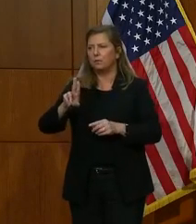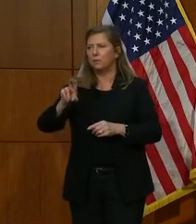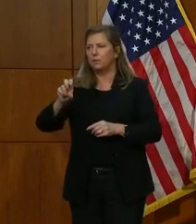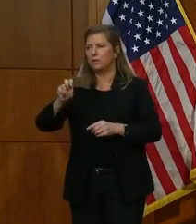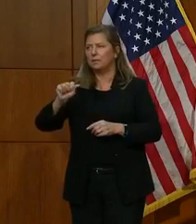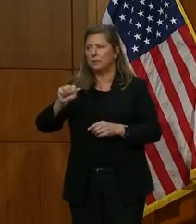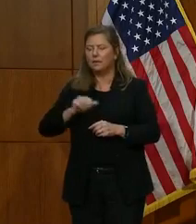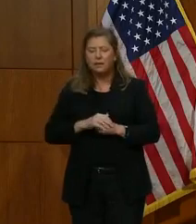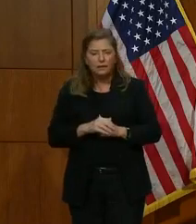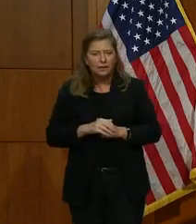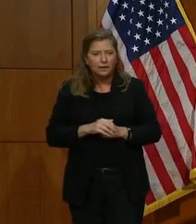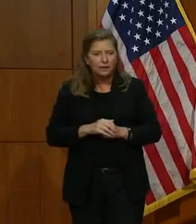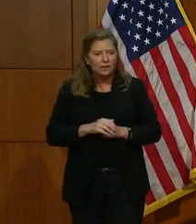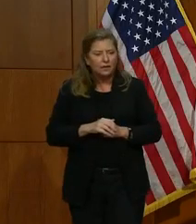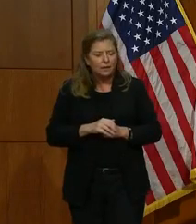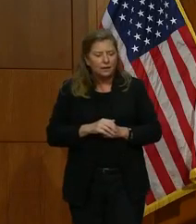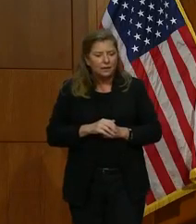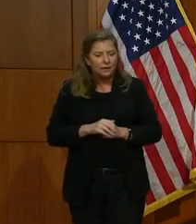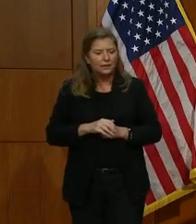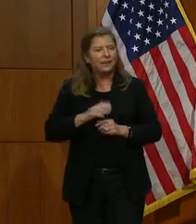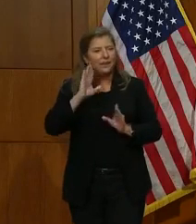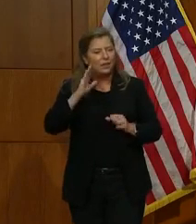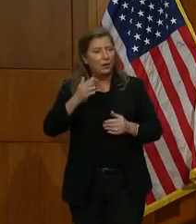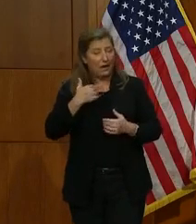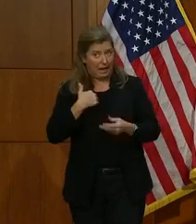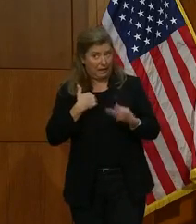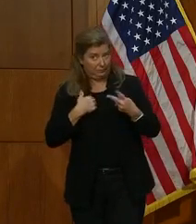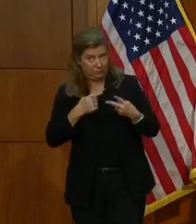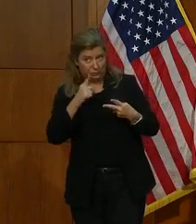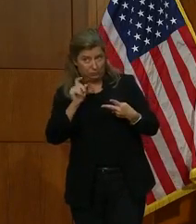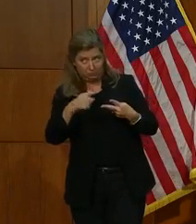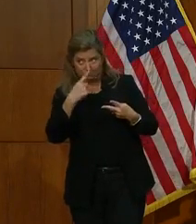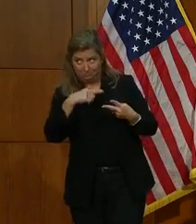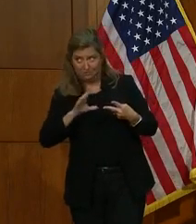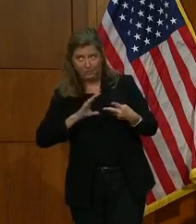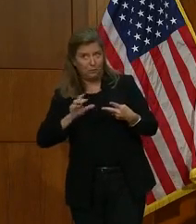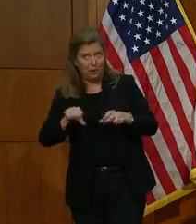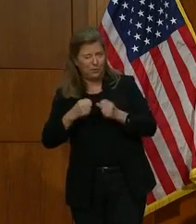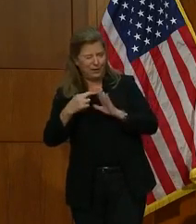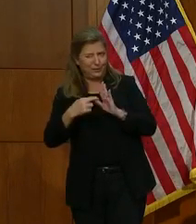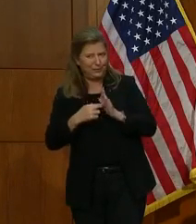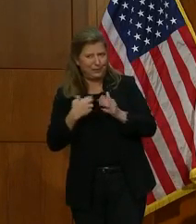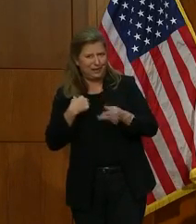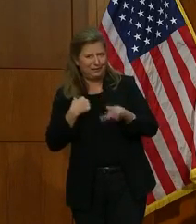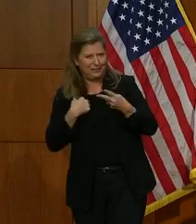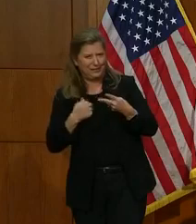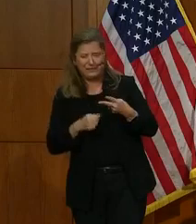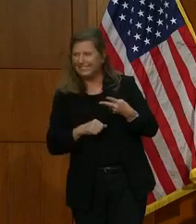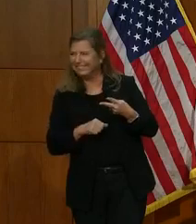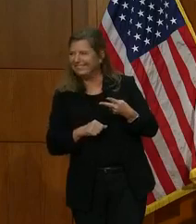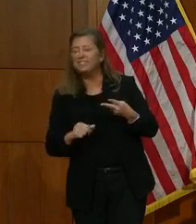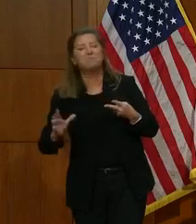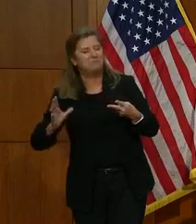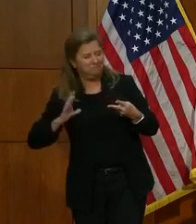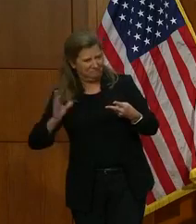Hey, Commissioner, thanks for the call. Can I ask 2 questions? Is that all right, or is that breaking the rules? That's